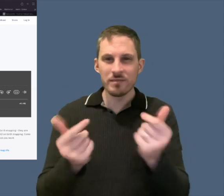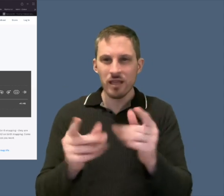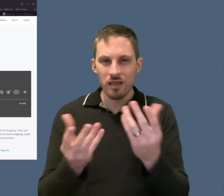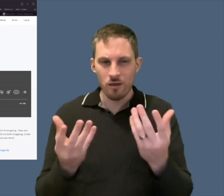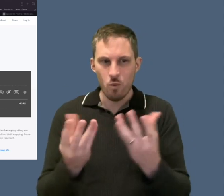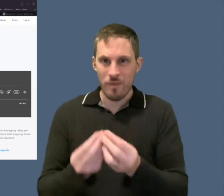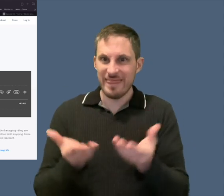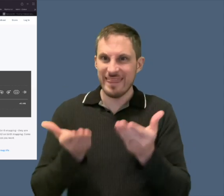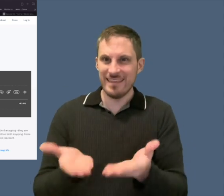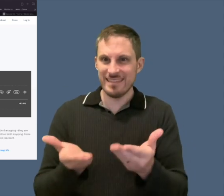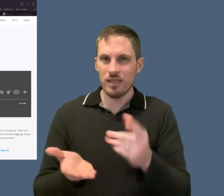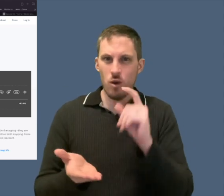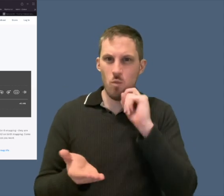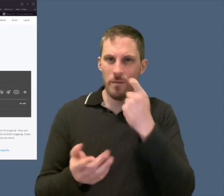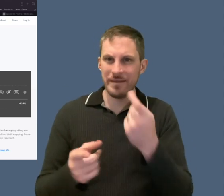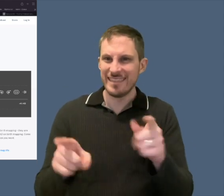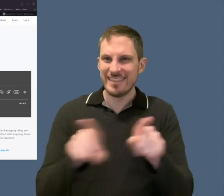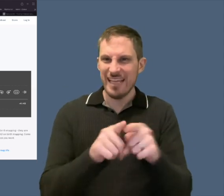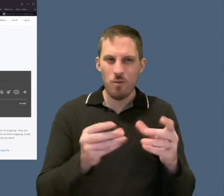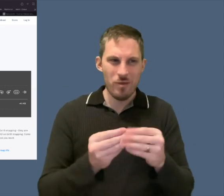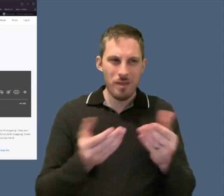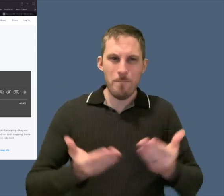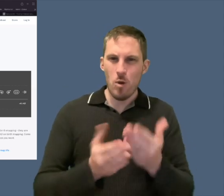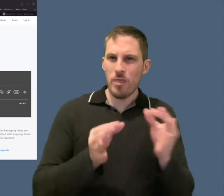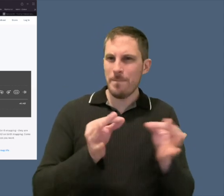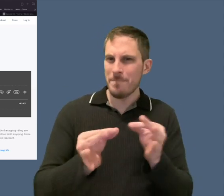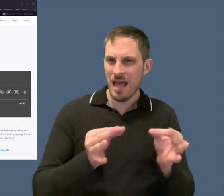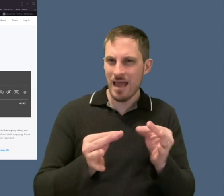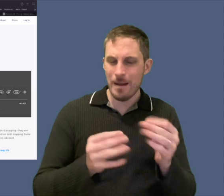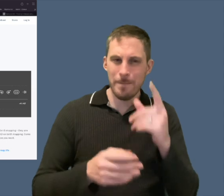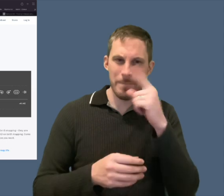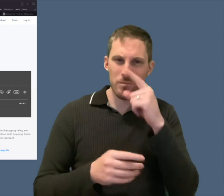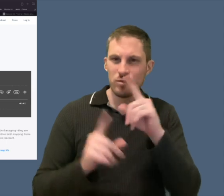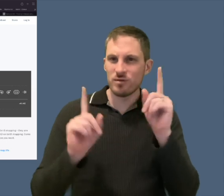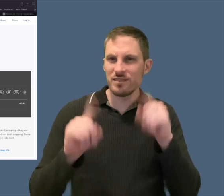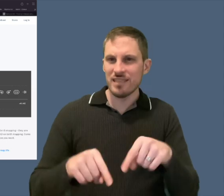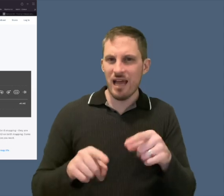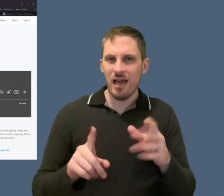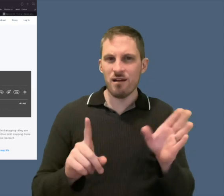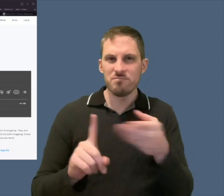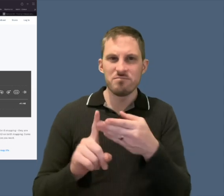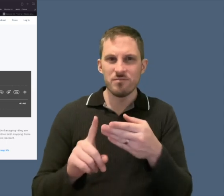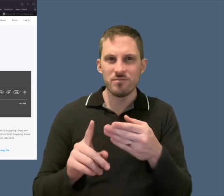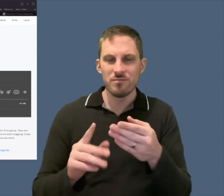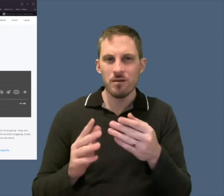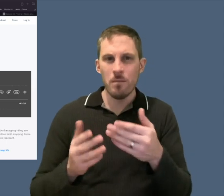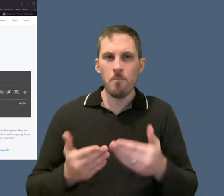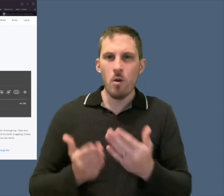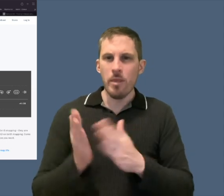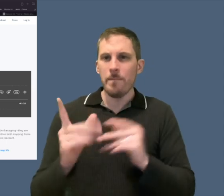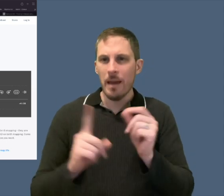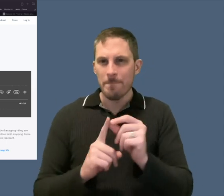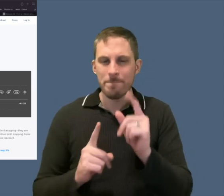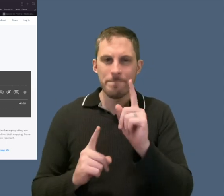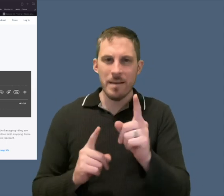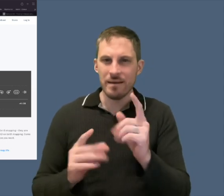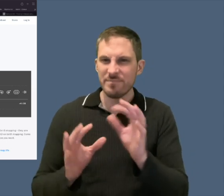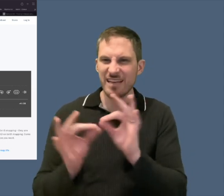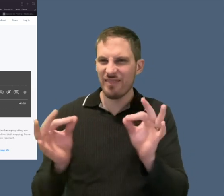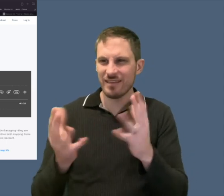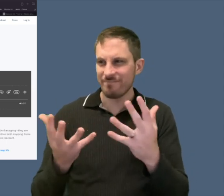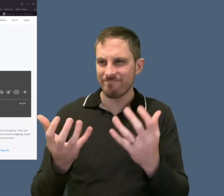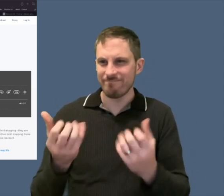it's going to go the same way that birth plans went. And people will just start referring to birth maps, but there'll be nothing holding